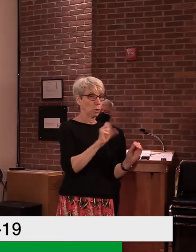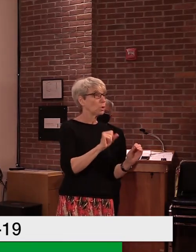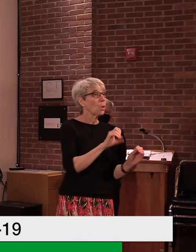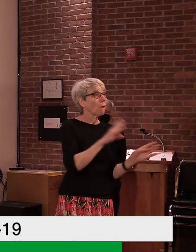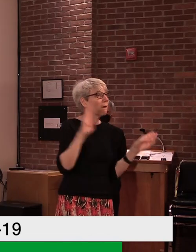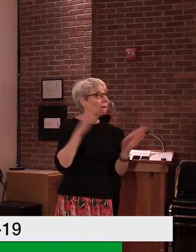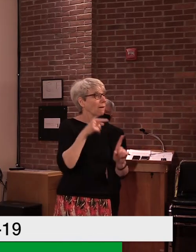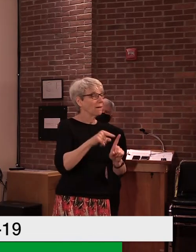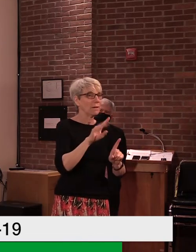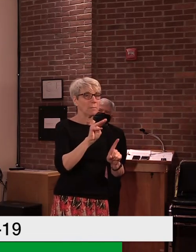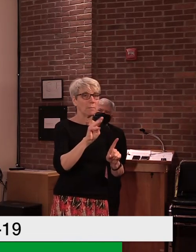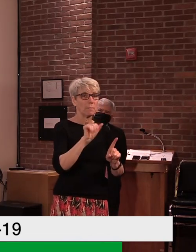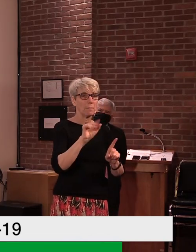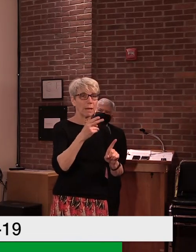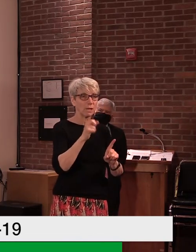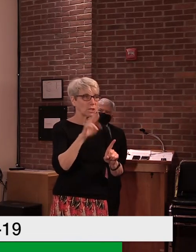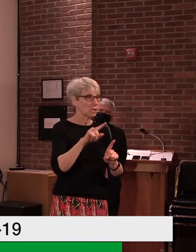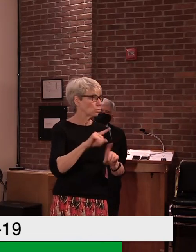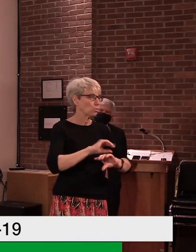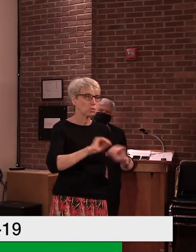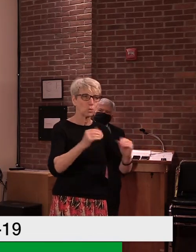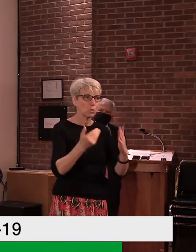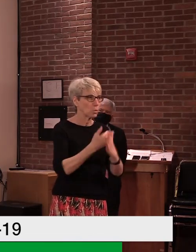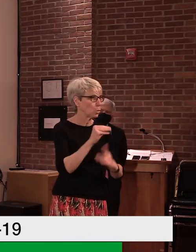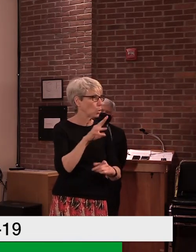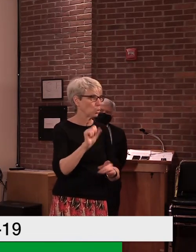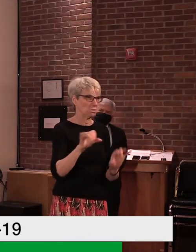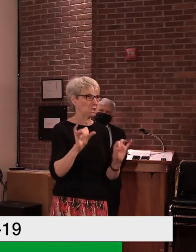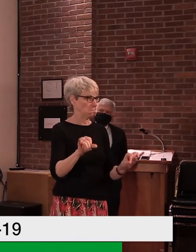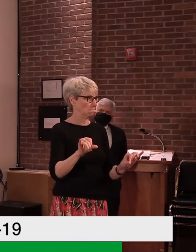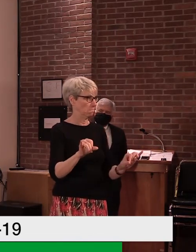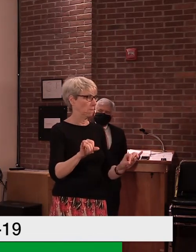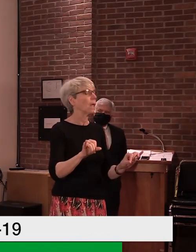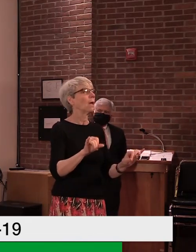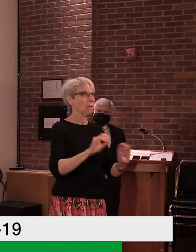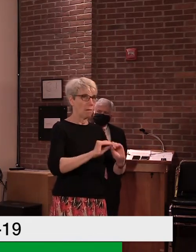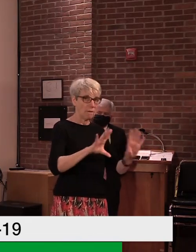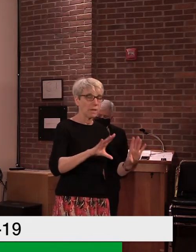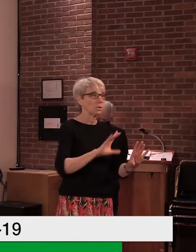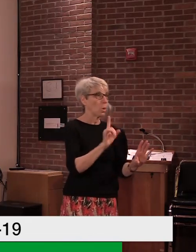either. The policy of containment continues to work.